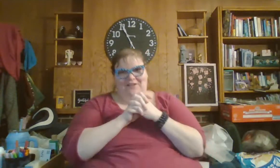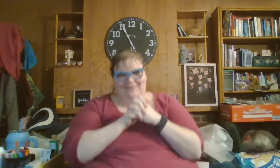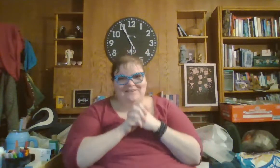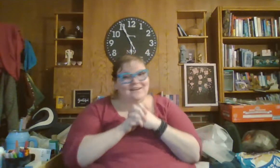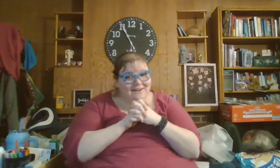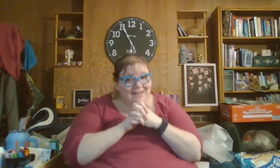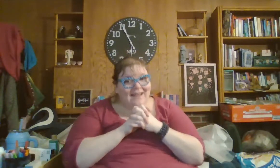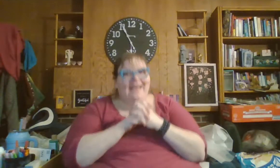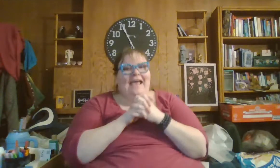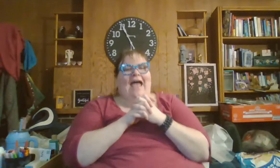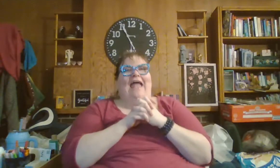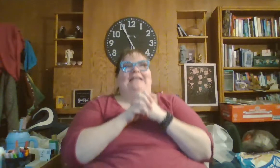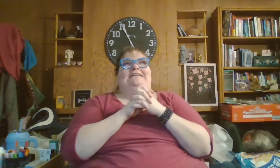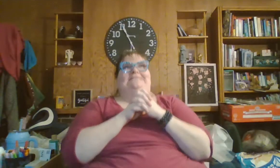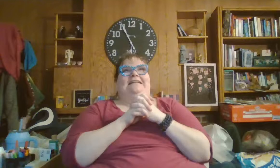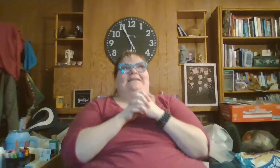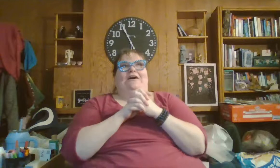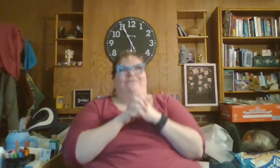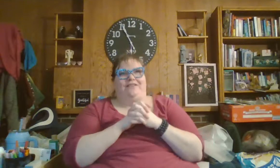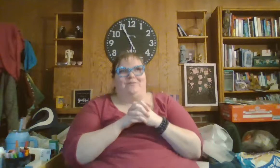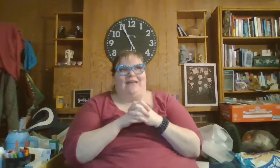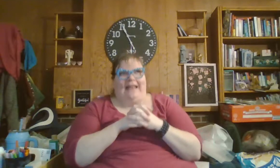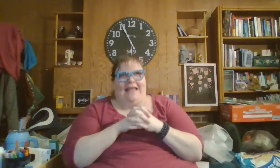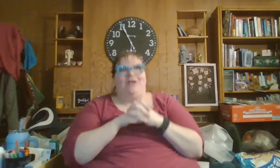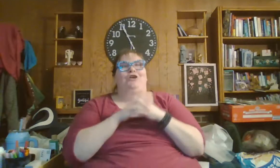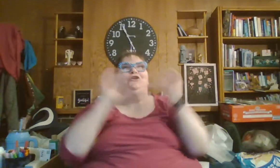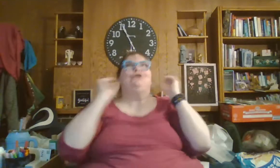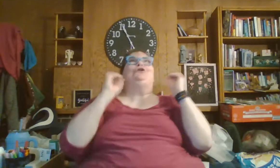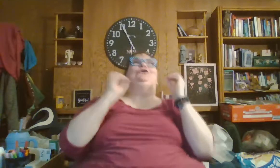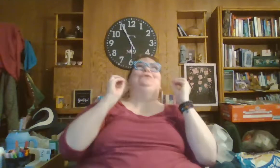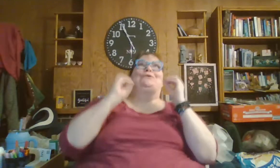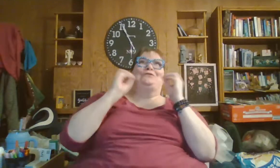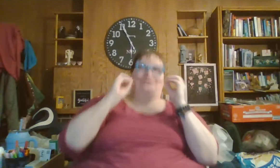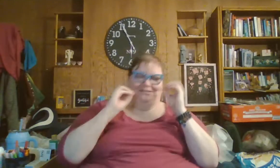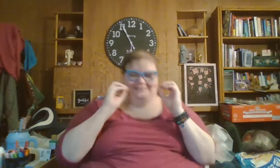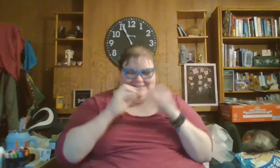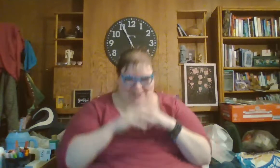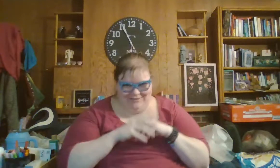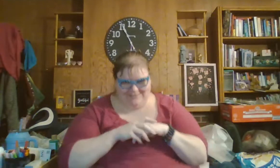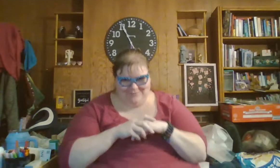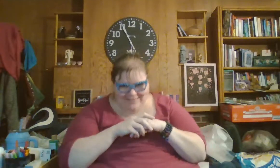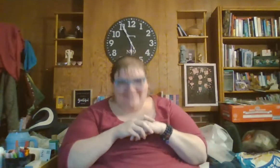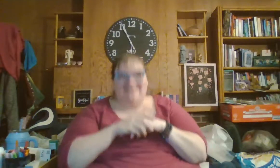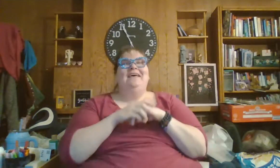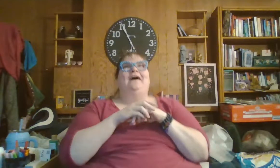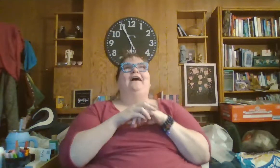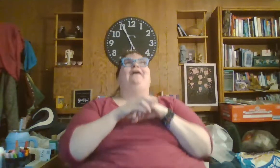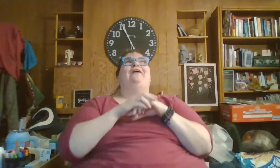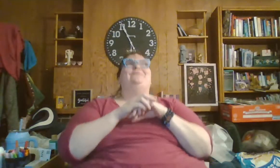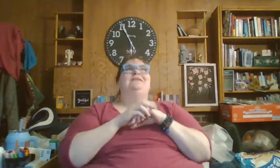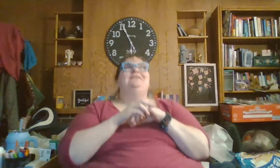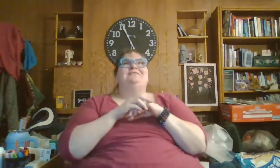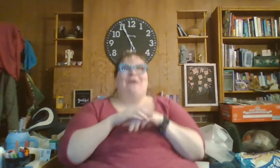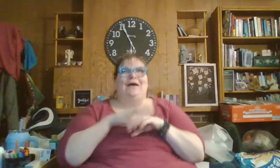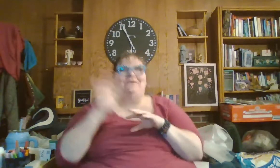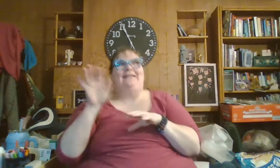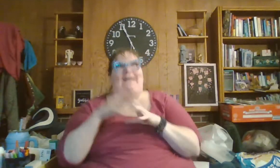in Clarity. And it is available at a huge discount this month. So I went and I